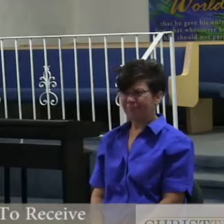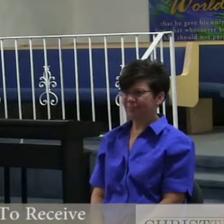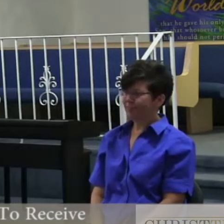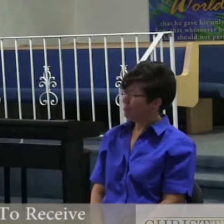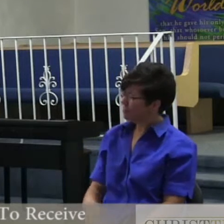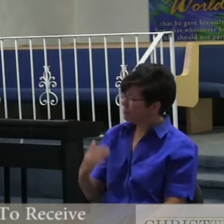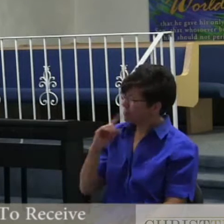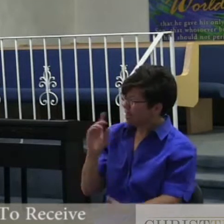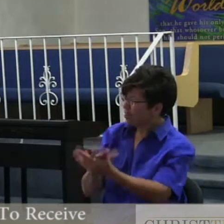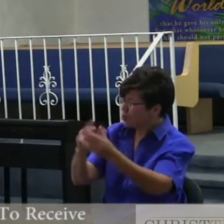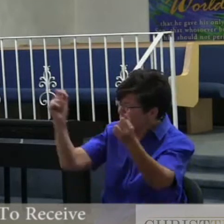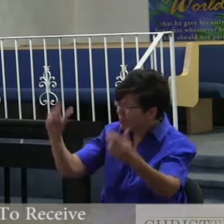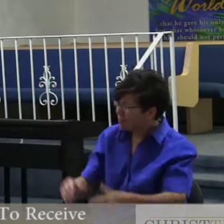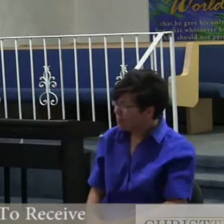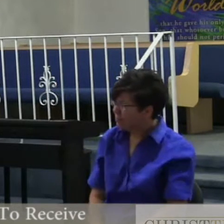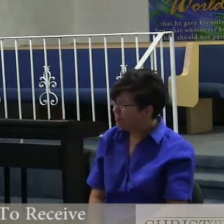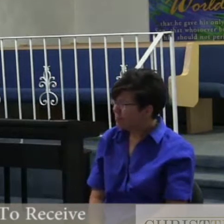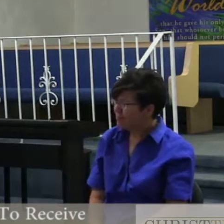Oh, hallelujah.